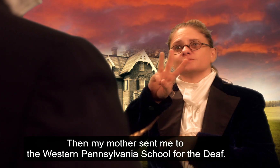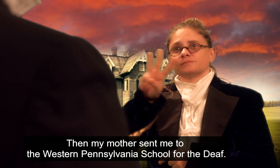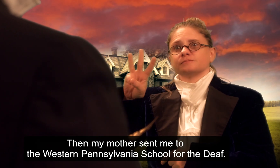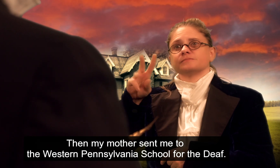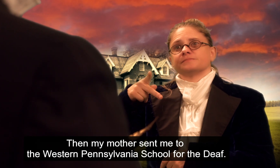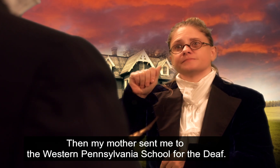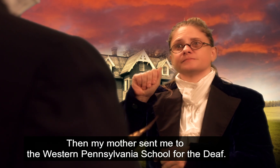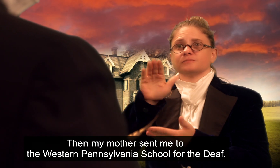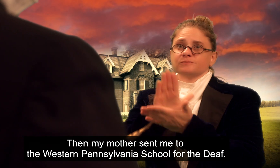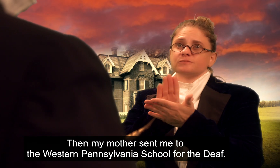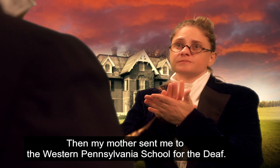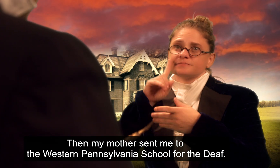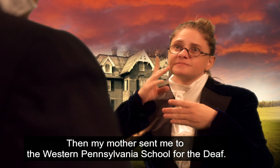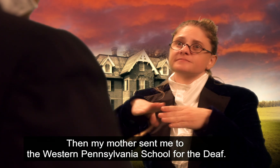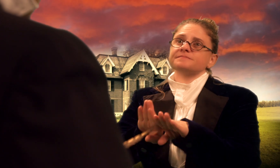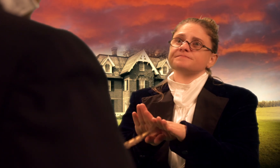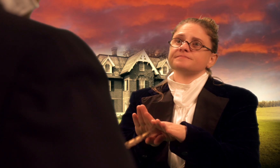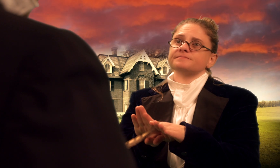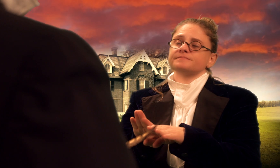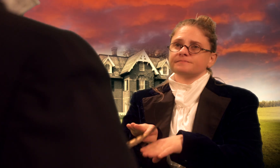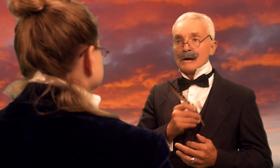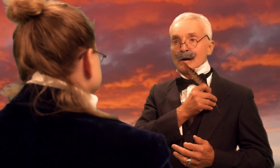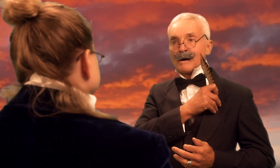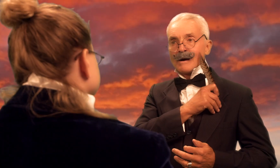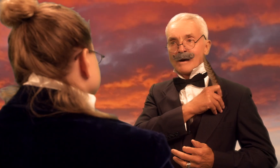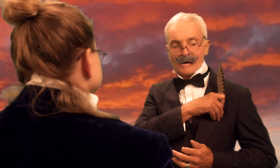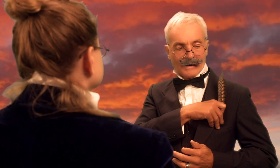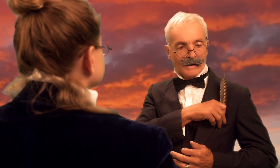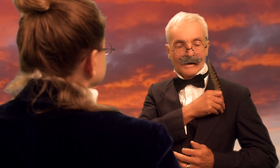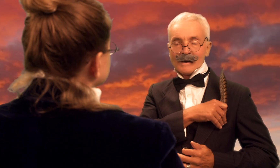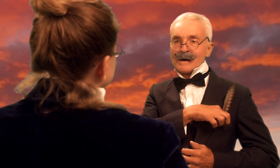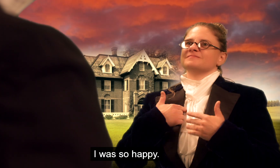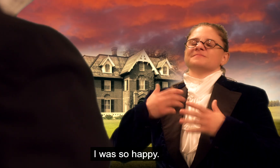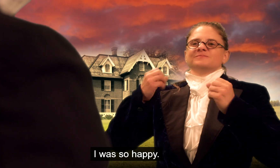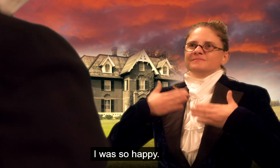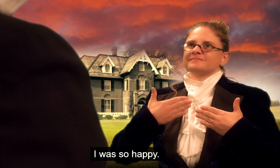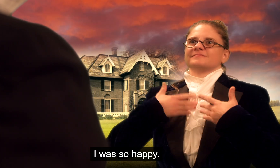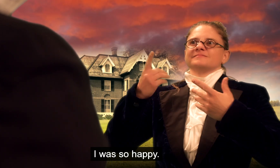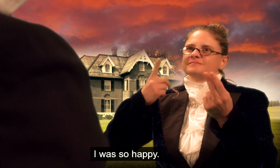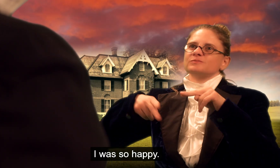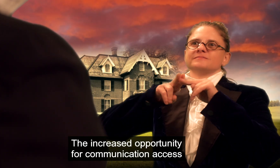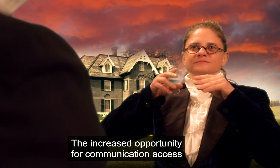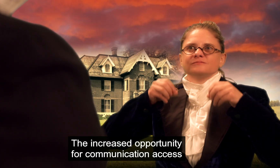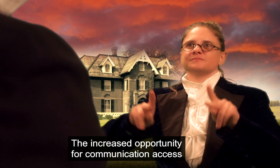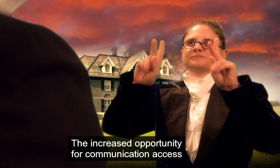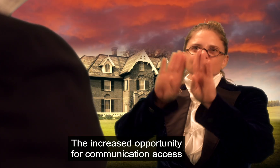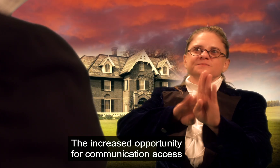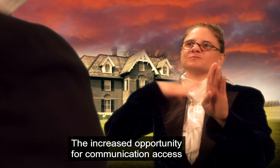Pennsylvania School for the Deaf. I was so happy. The increased opportunity